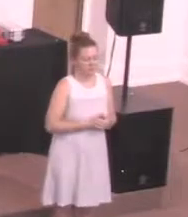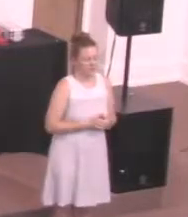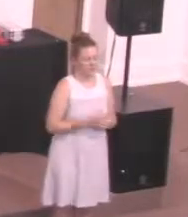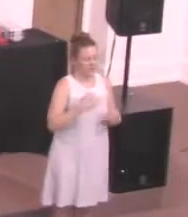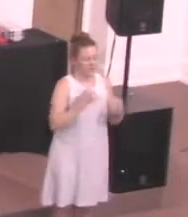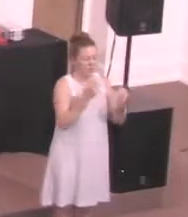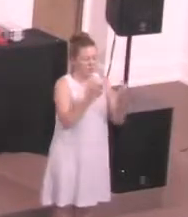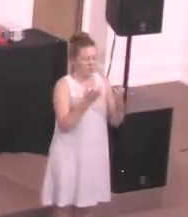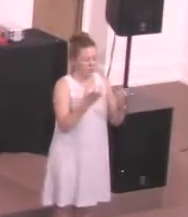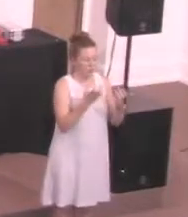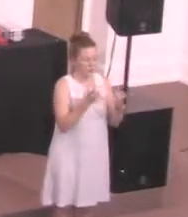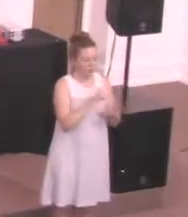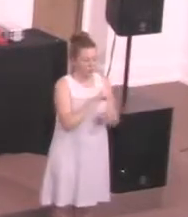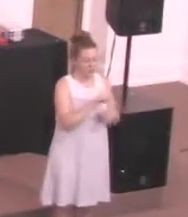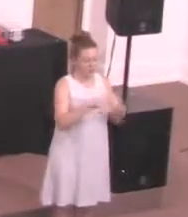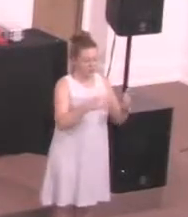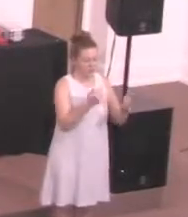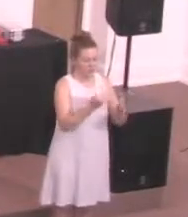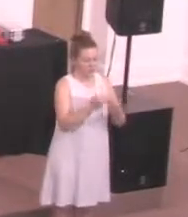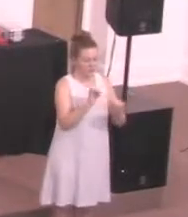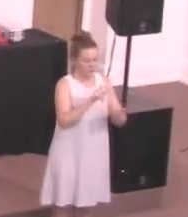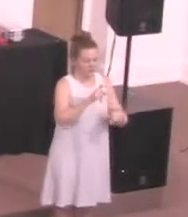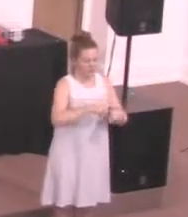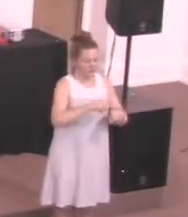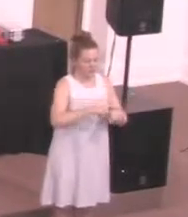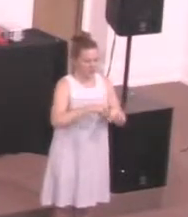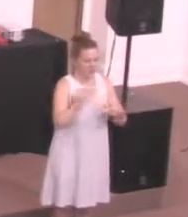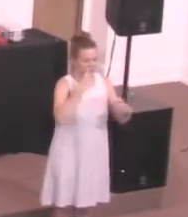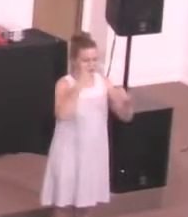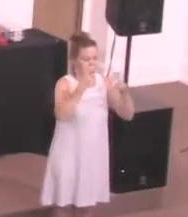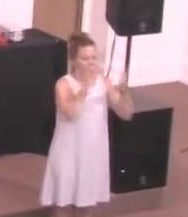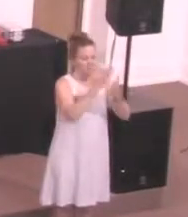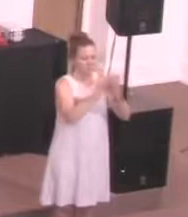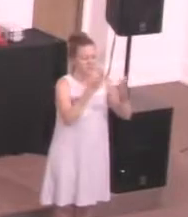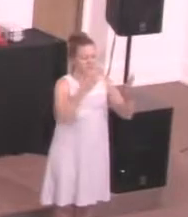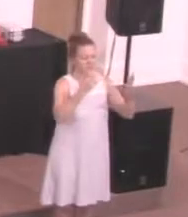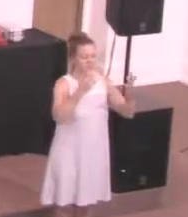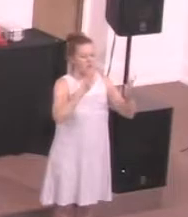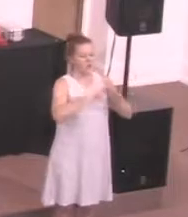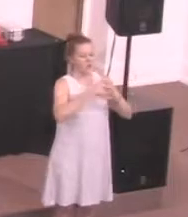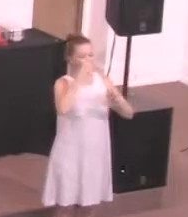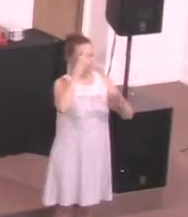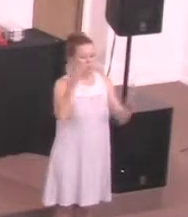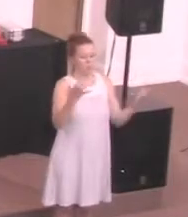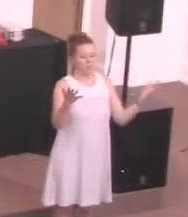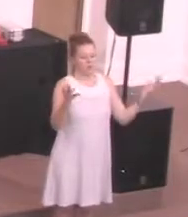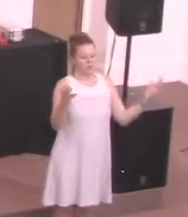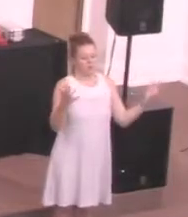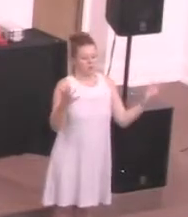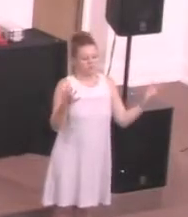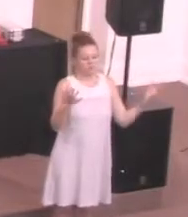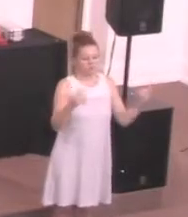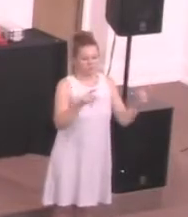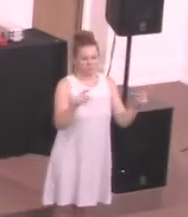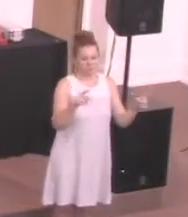I want you to all at the same time shout out something you need to be forgiven for. 1, 2, 3, go.